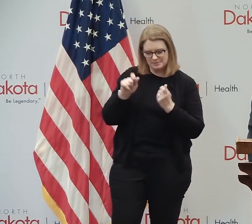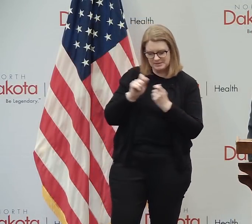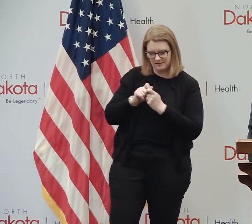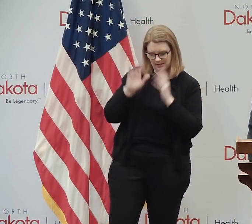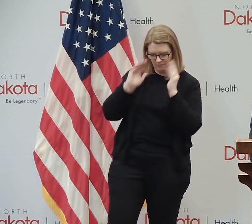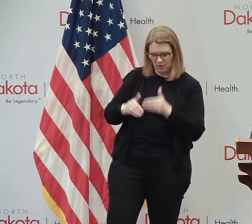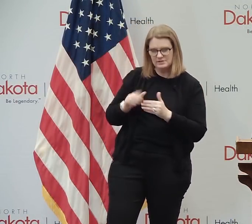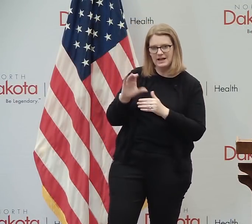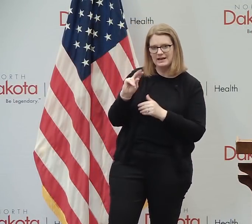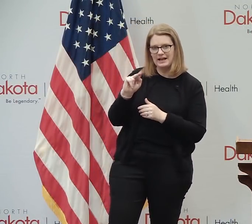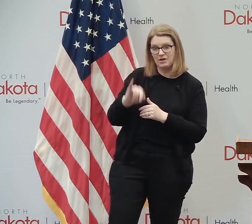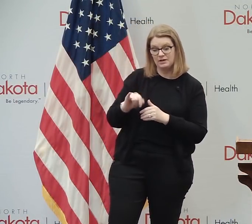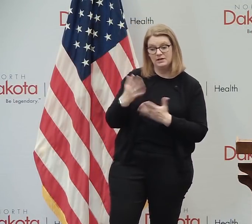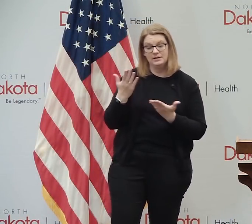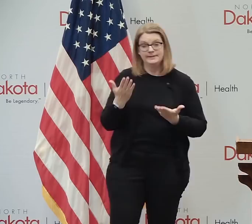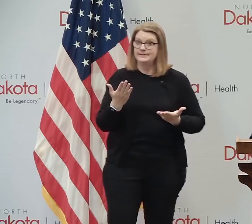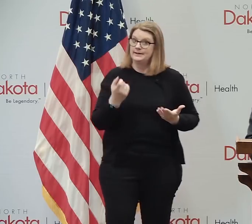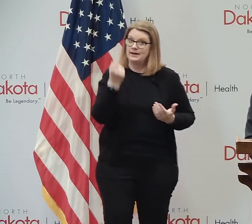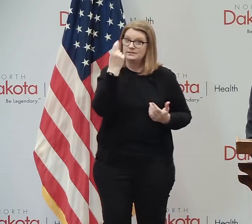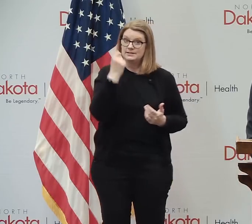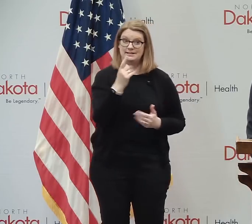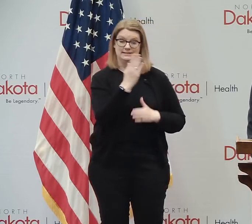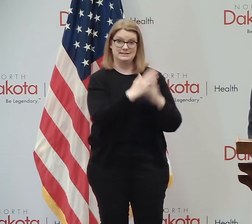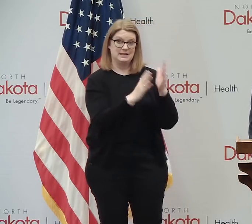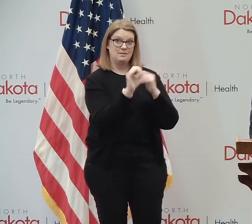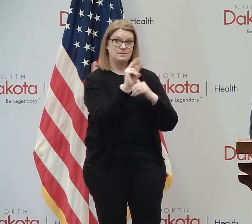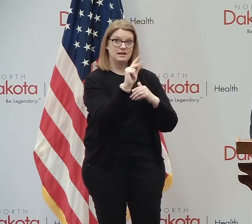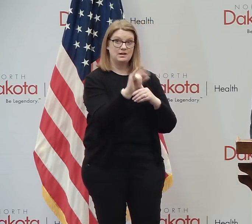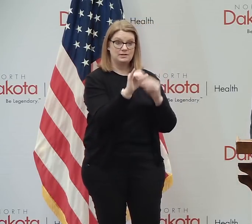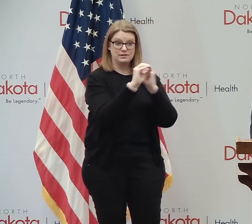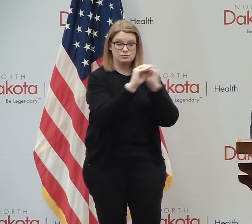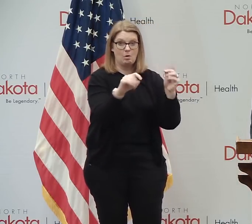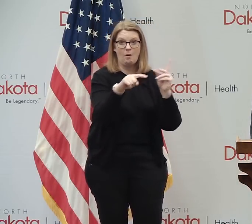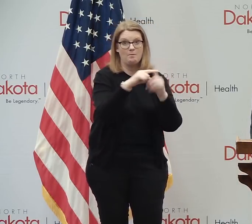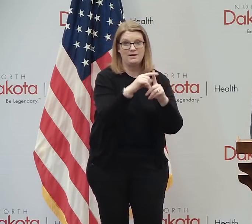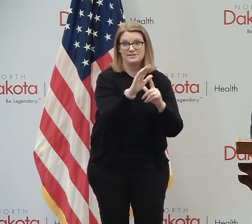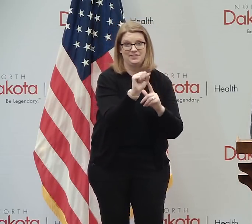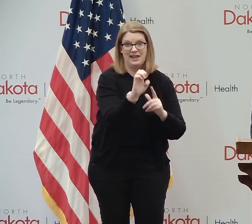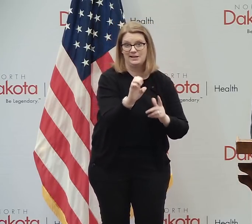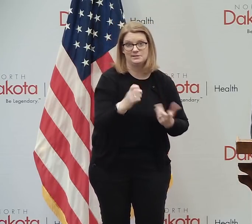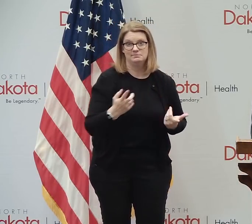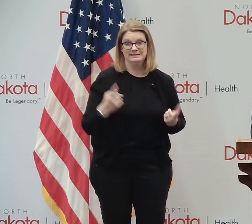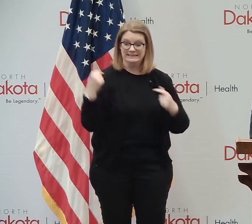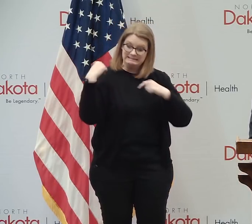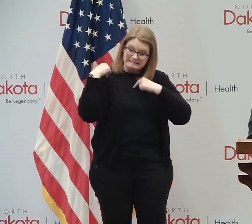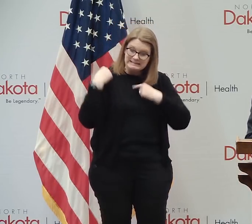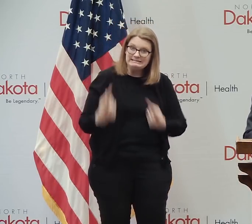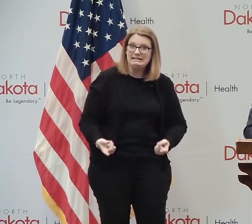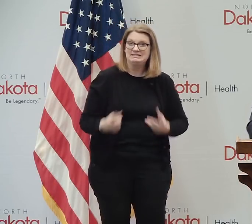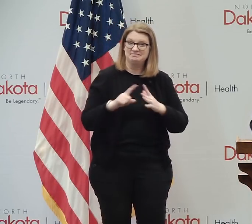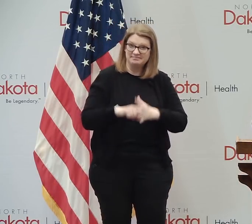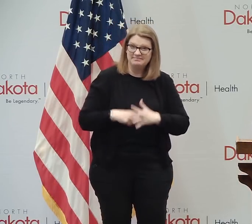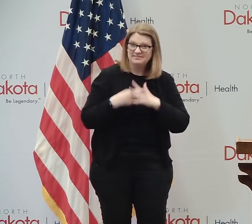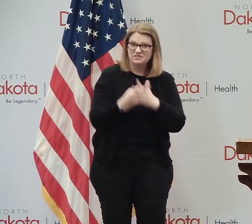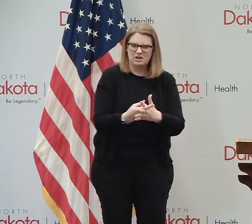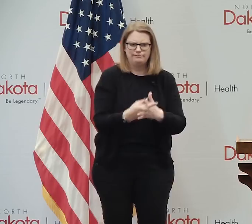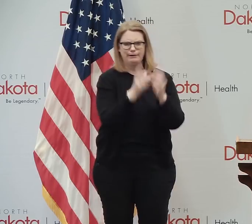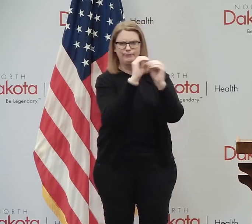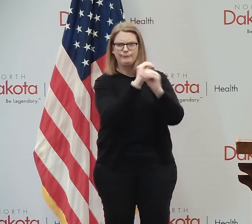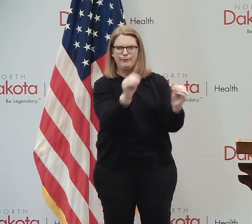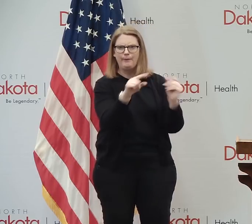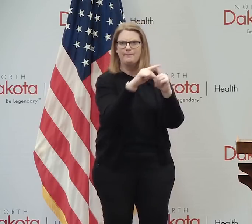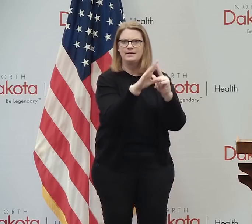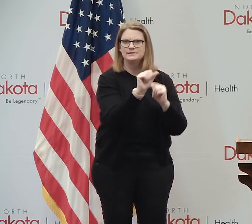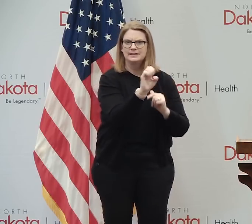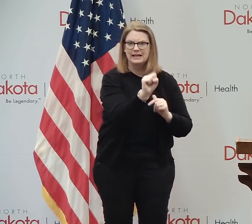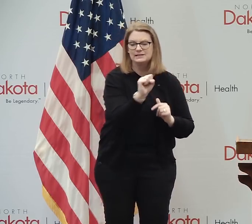counties still that have not had a single positive case during this entire pandemic, and